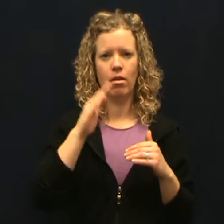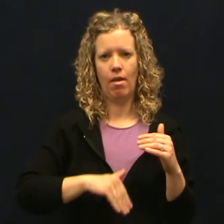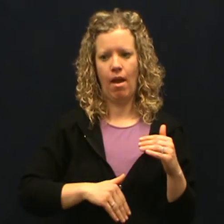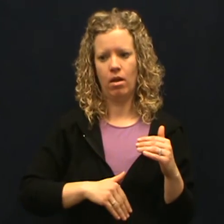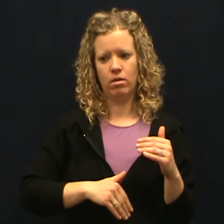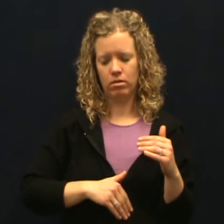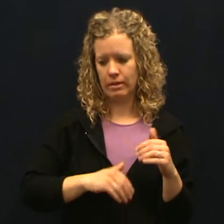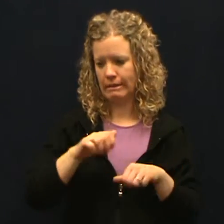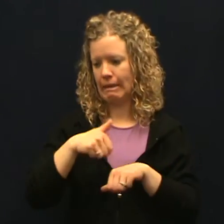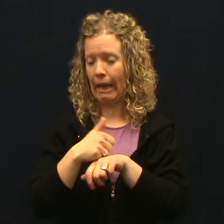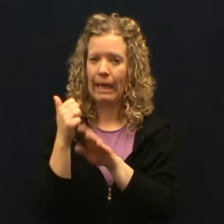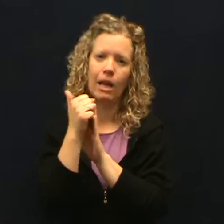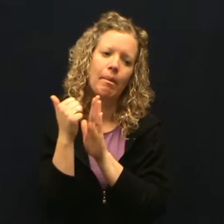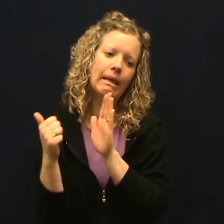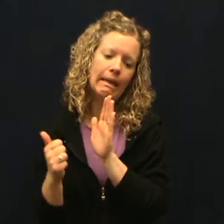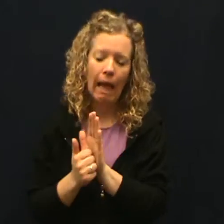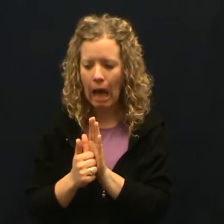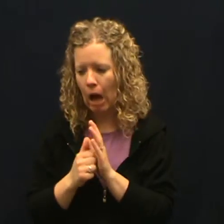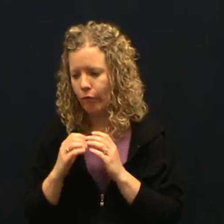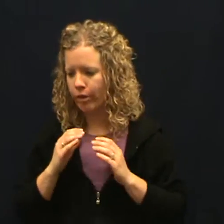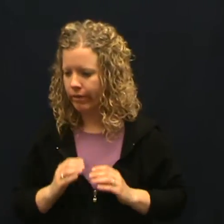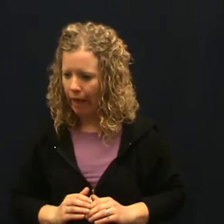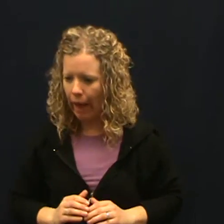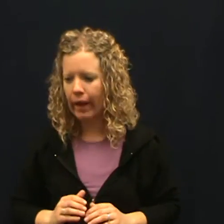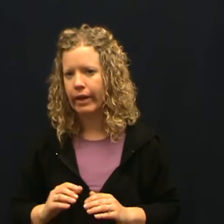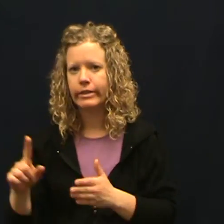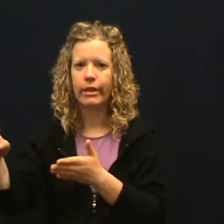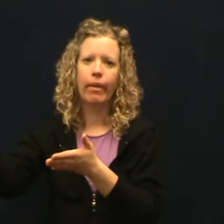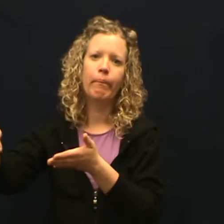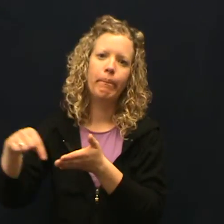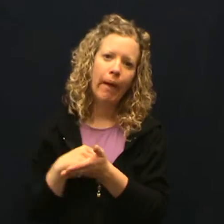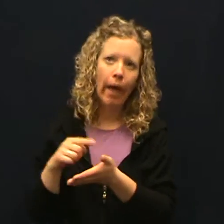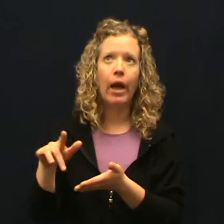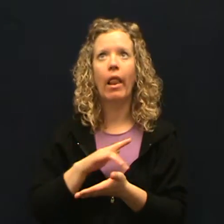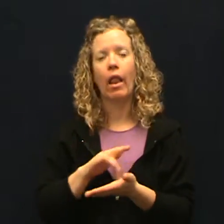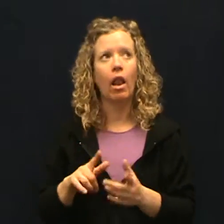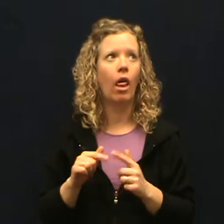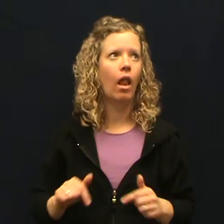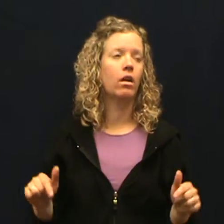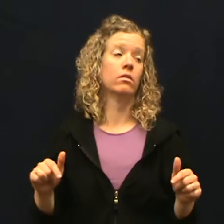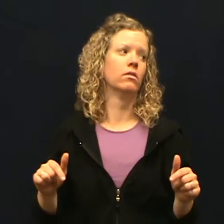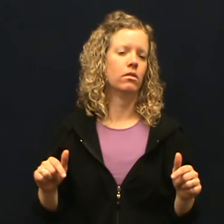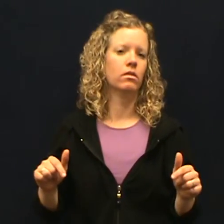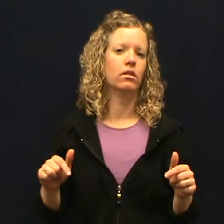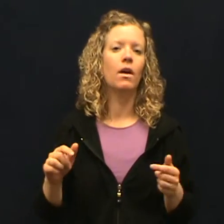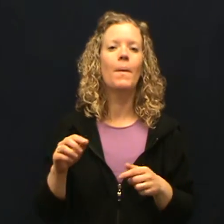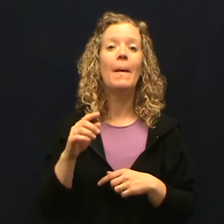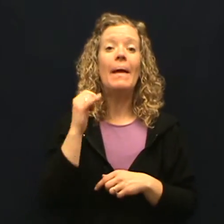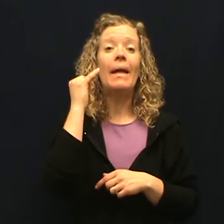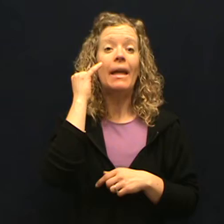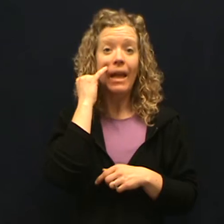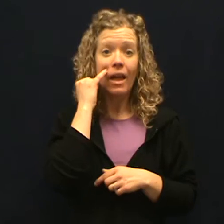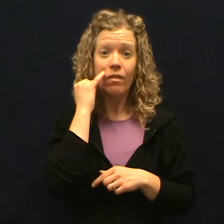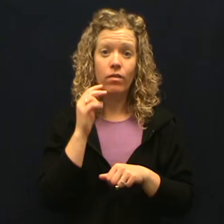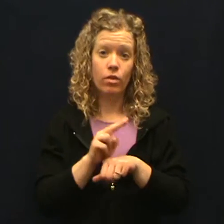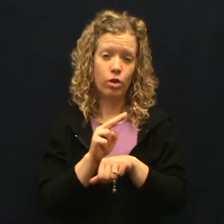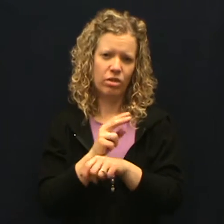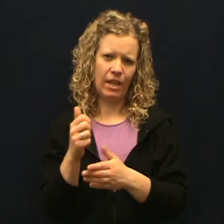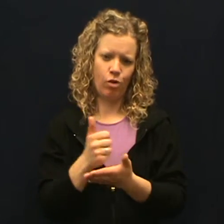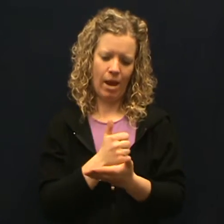your regular customers. And to do that, of course, the credit card companies charge a fee for every